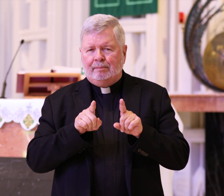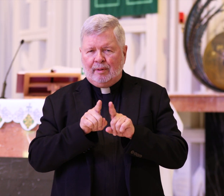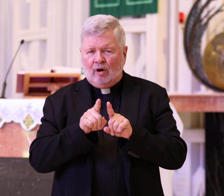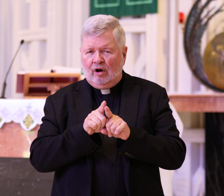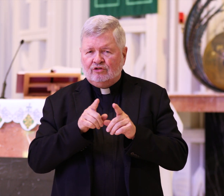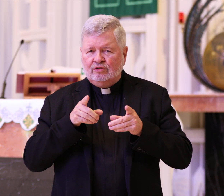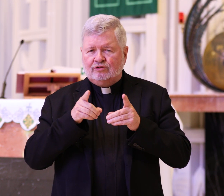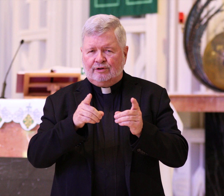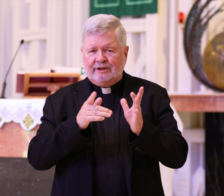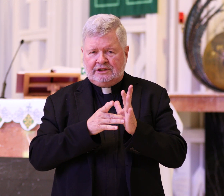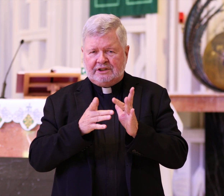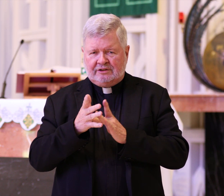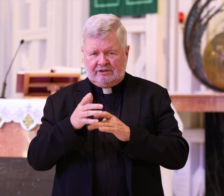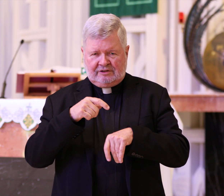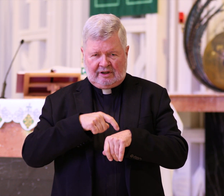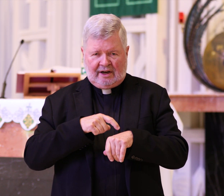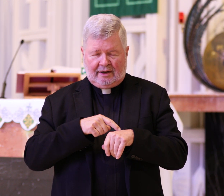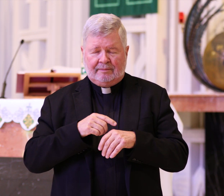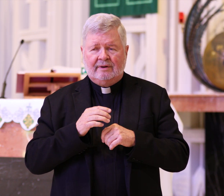But also during Jesus' time,